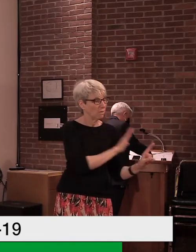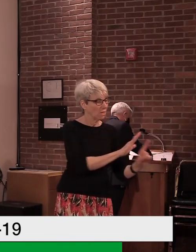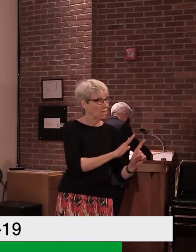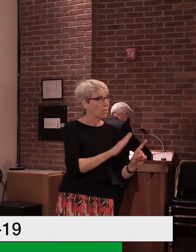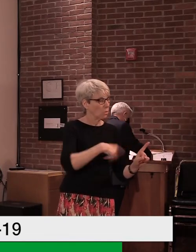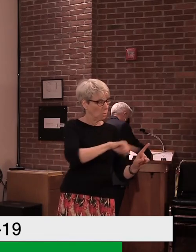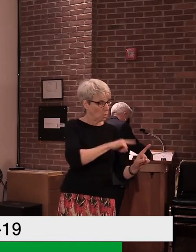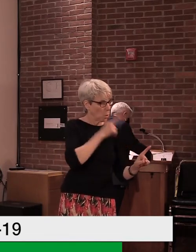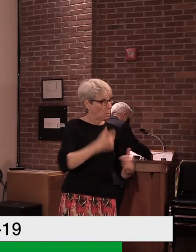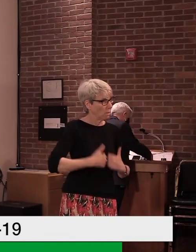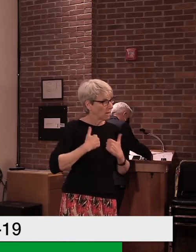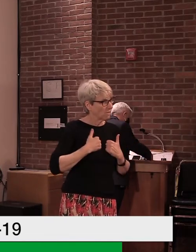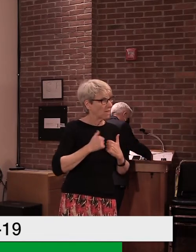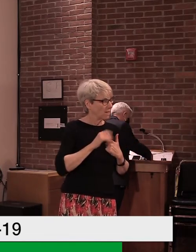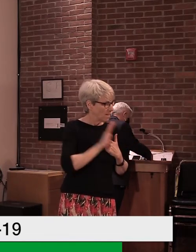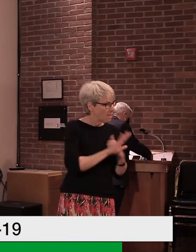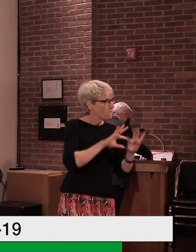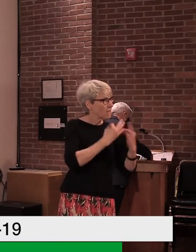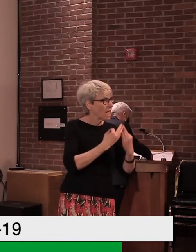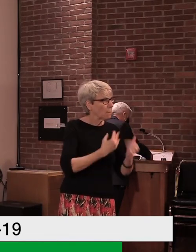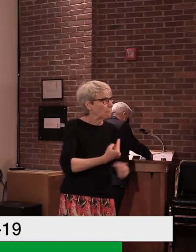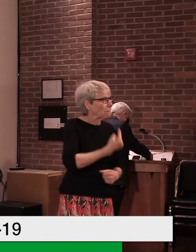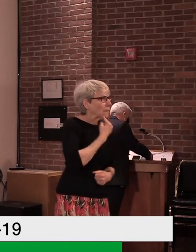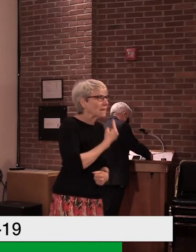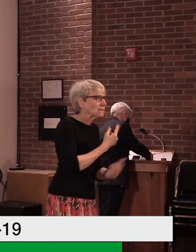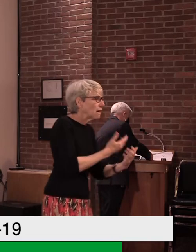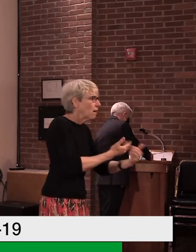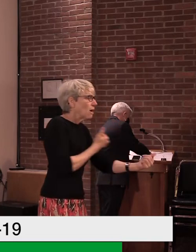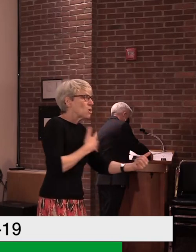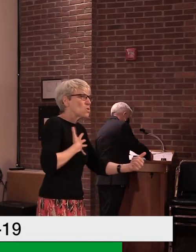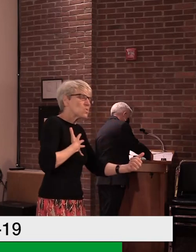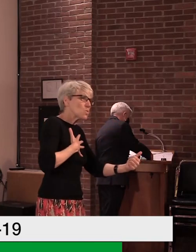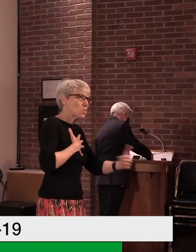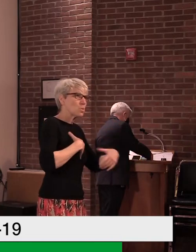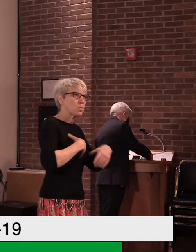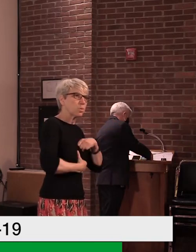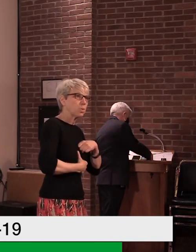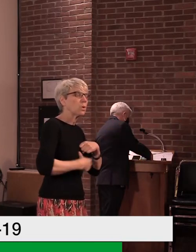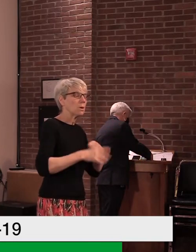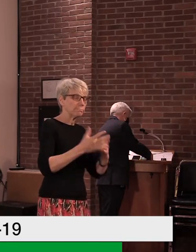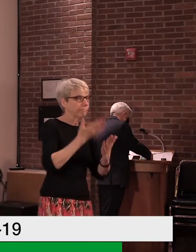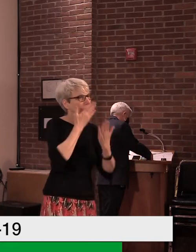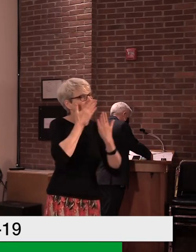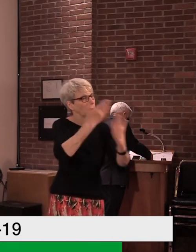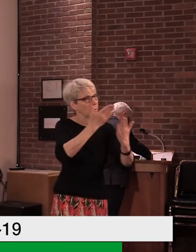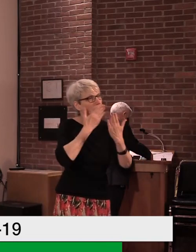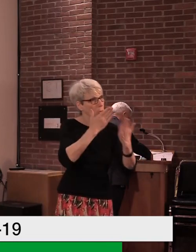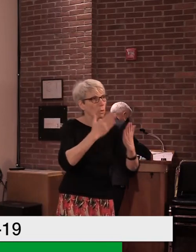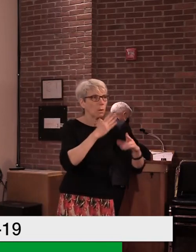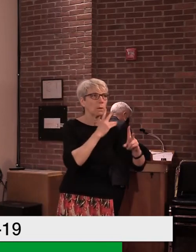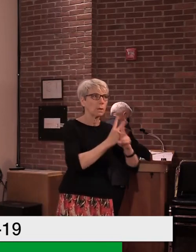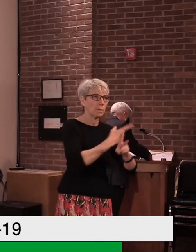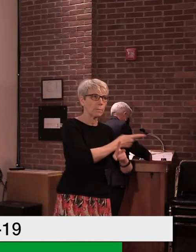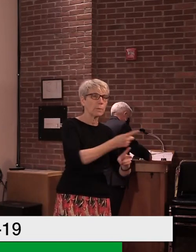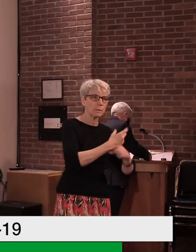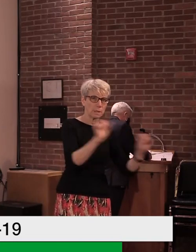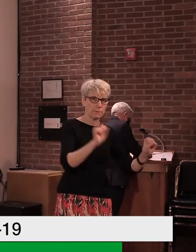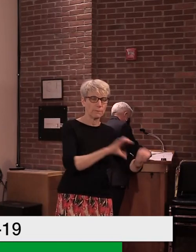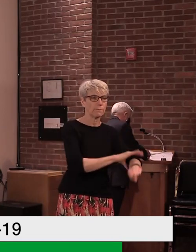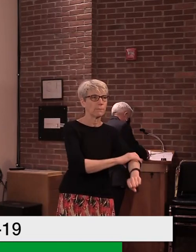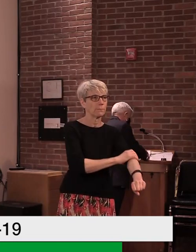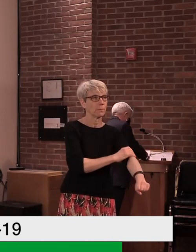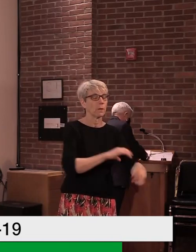much in terms of visiting their loved ones. Third is the fact we did not reopen until we had a sufficient level of